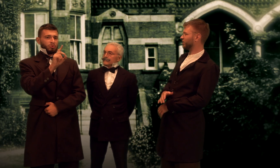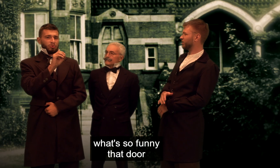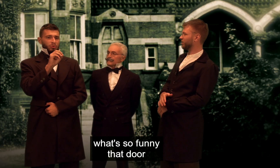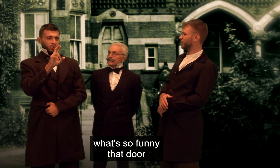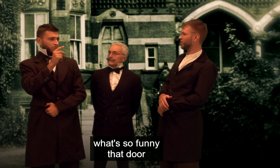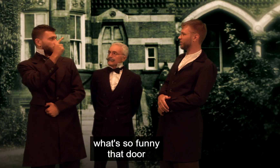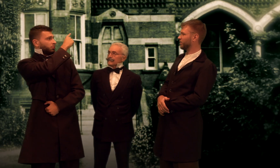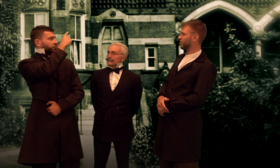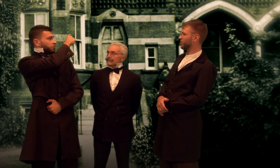That door.